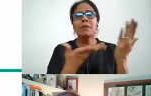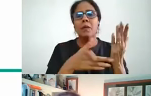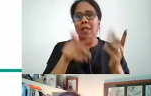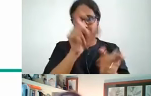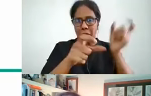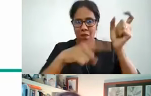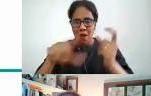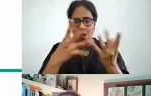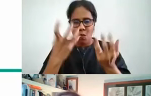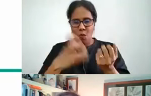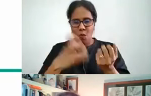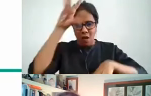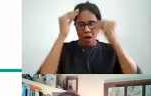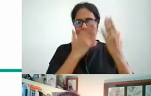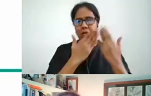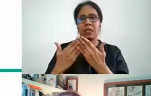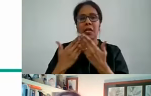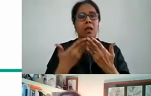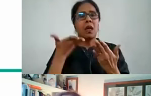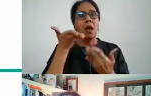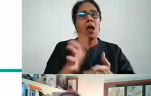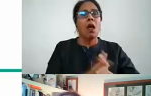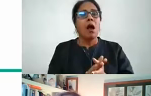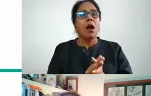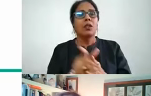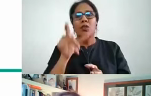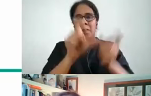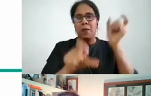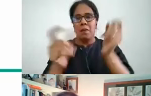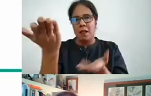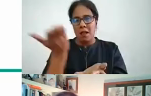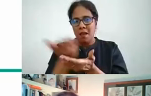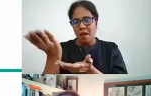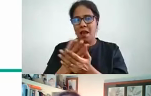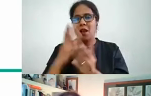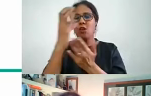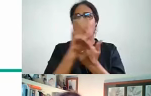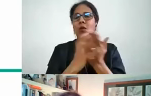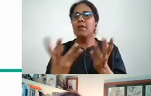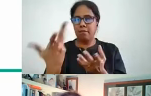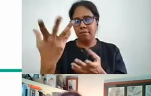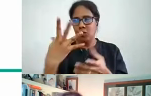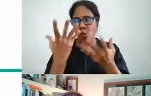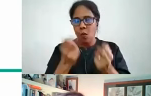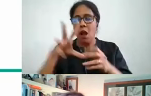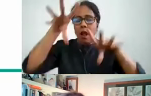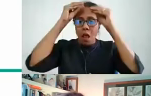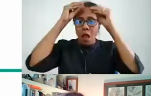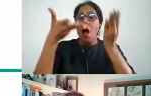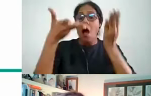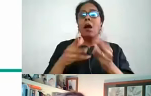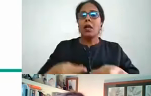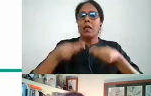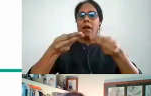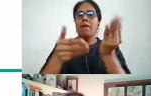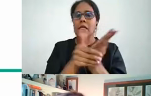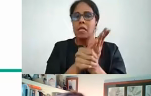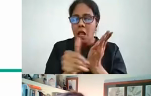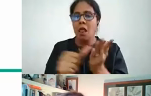the people attending the course, with skill and knowledge so they can maintain